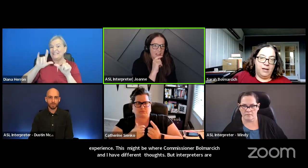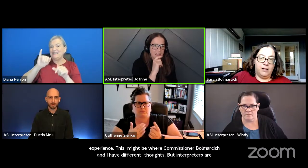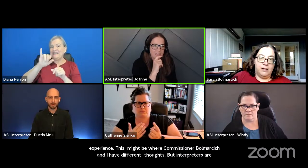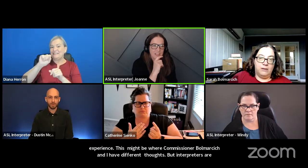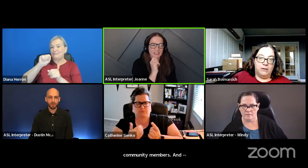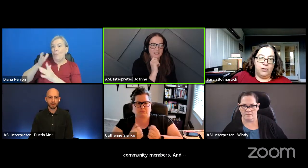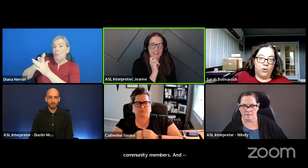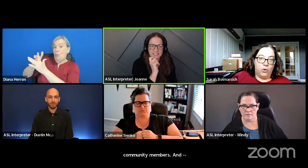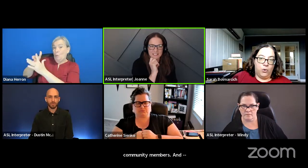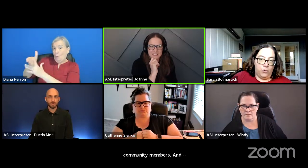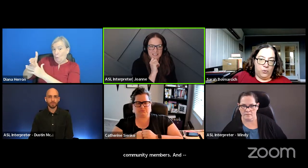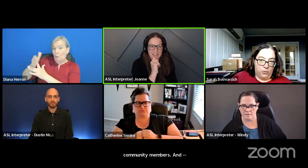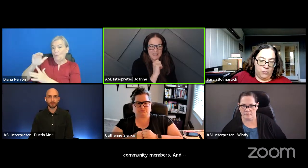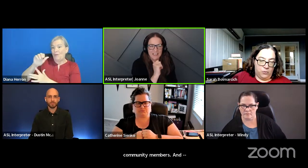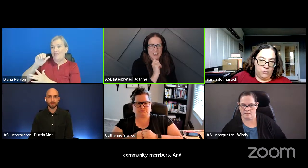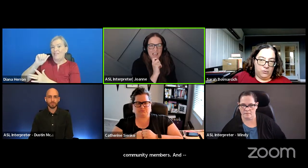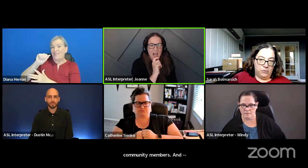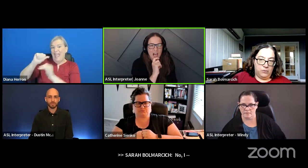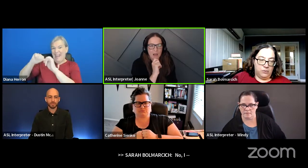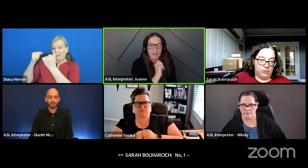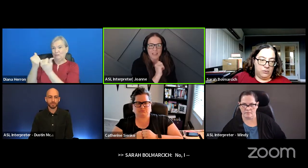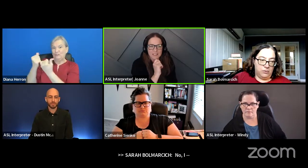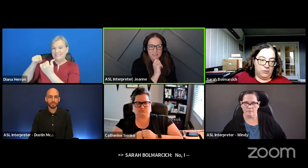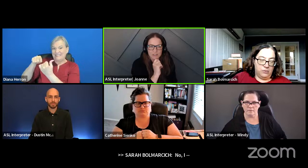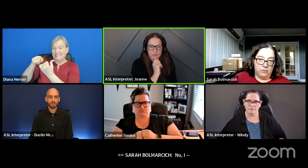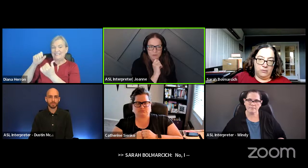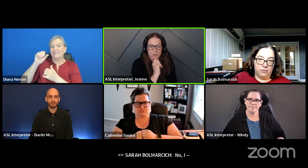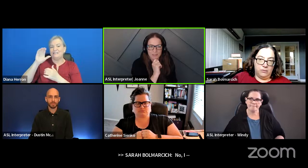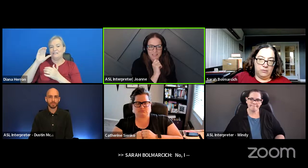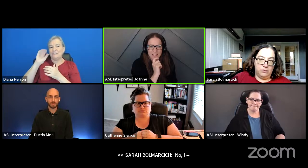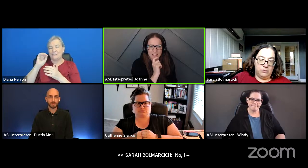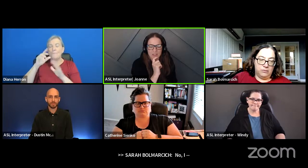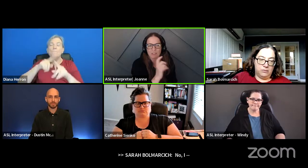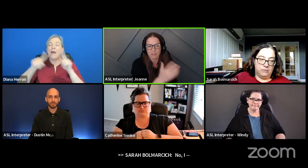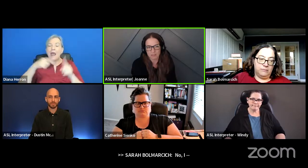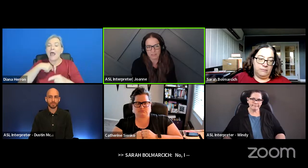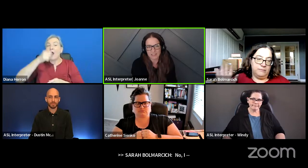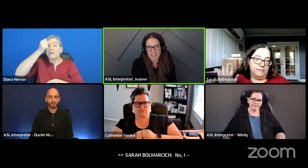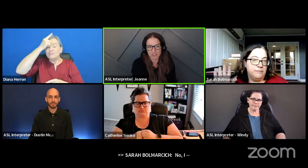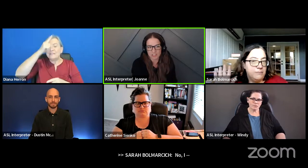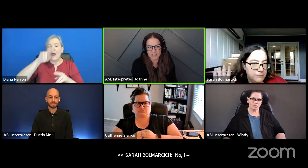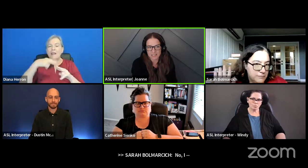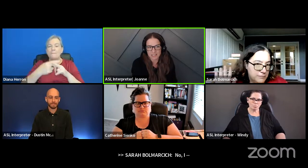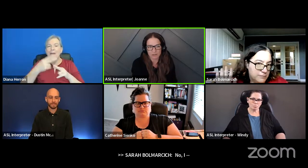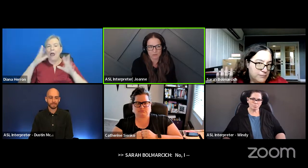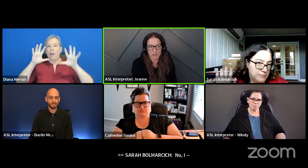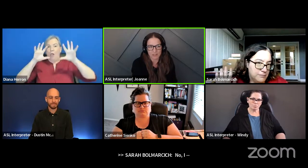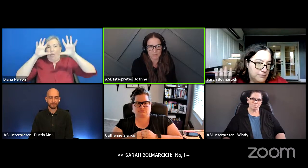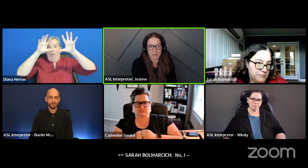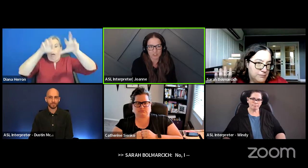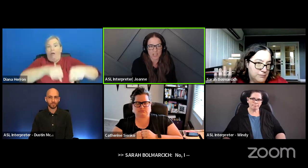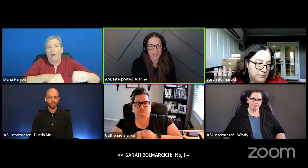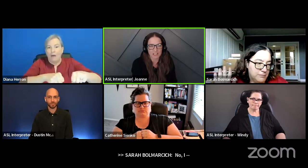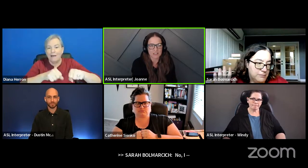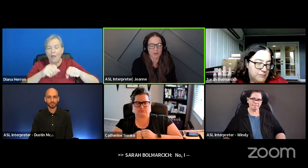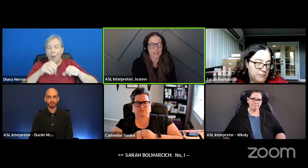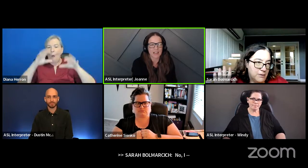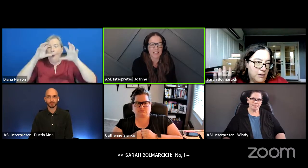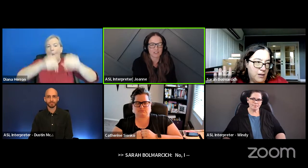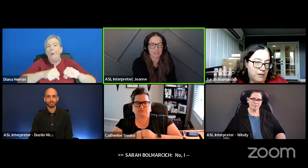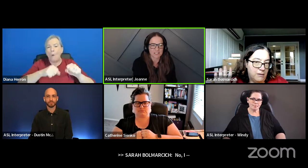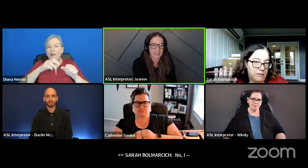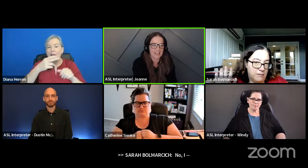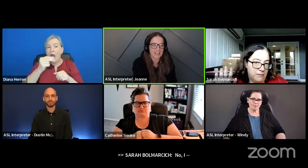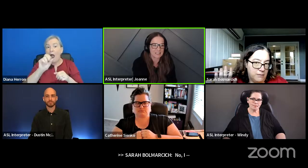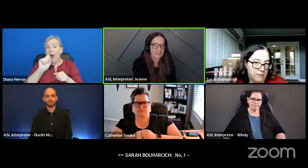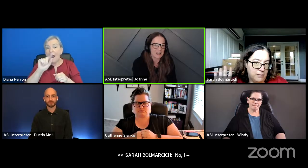the licensing is through the agency or through the commission. So, and